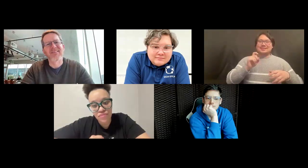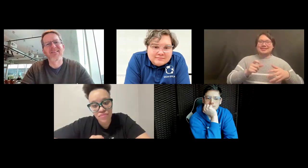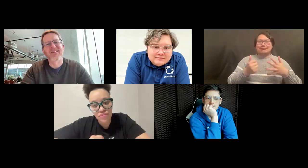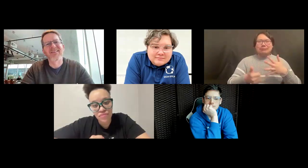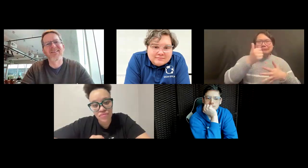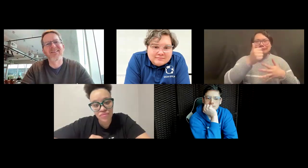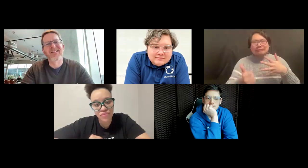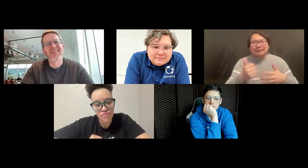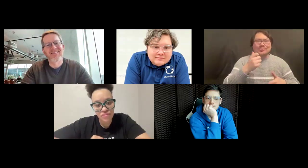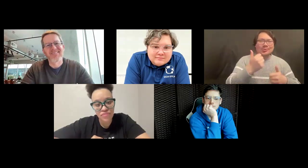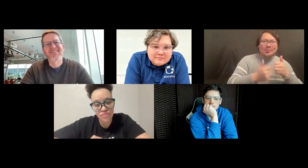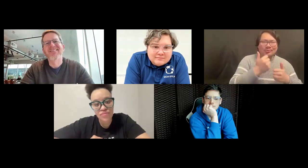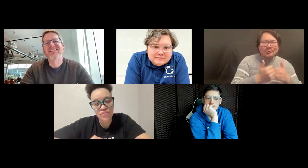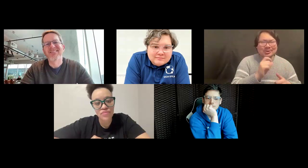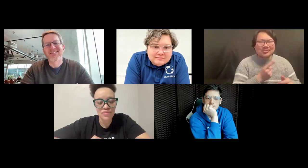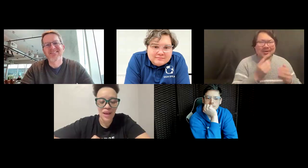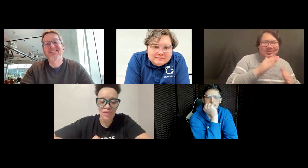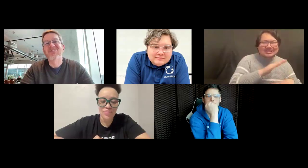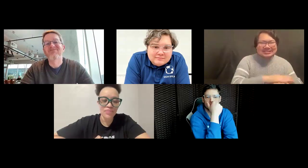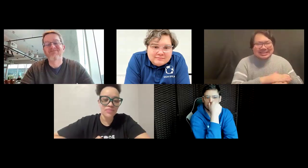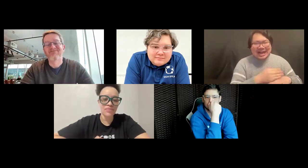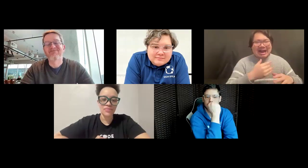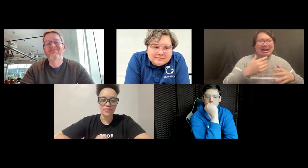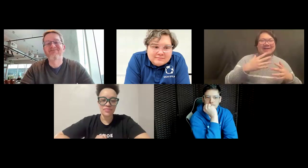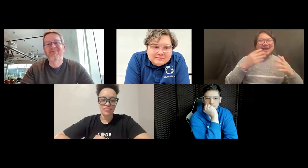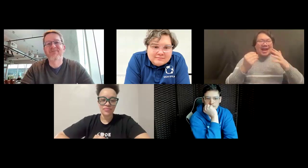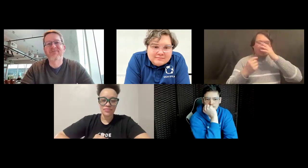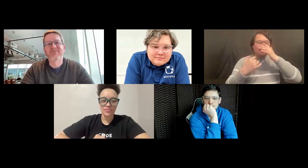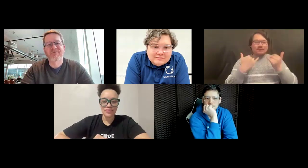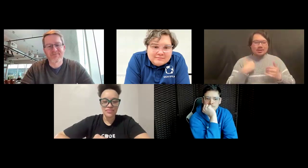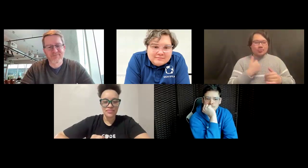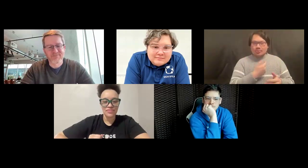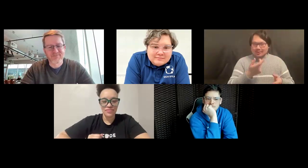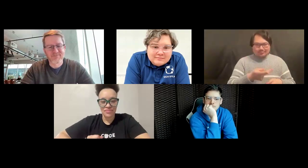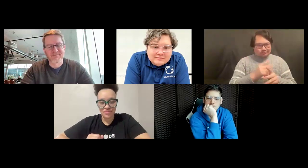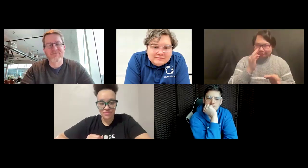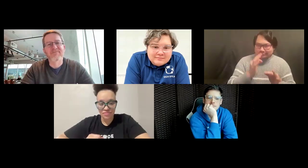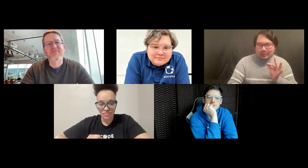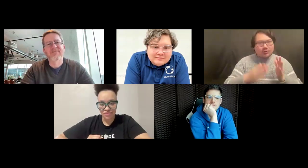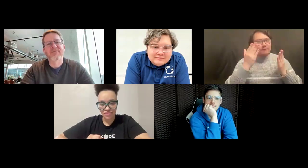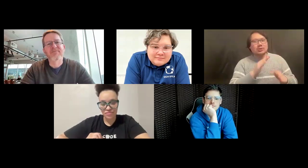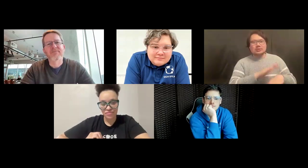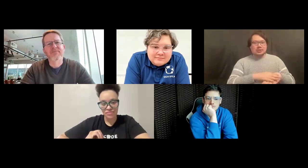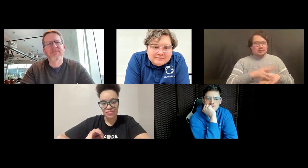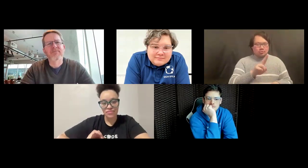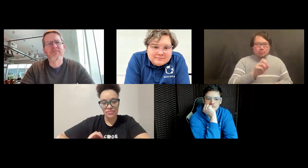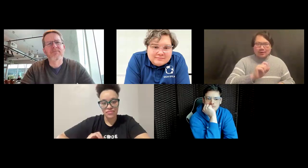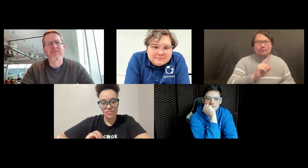with the language that how do you prioritize, which is first, just navigating decision making and things like that. It's